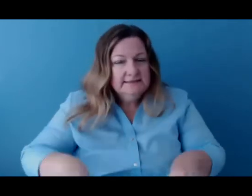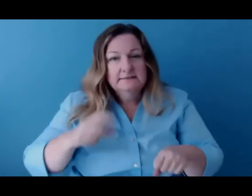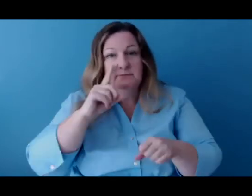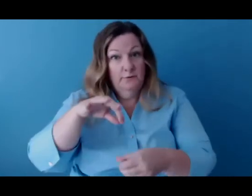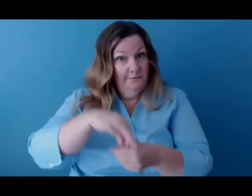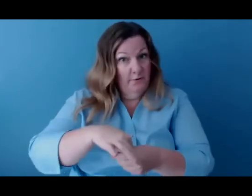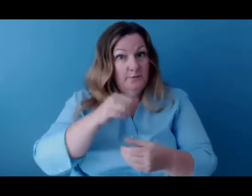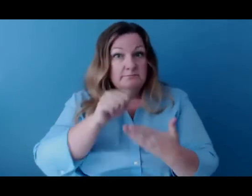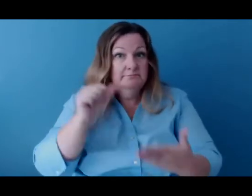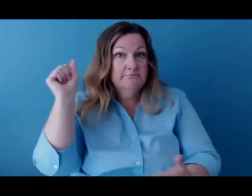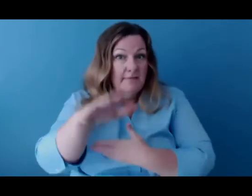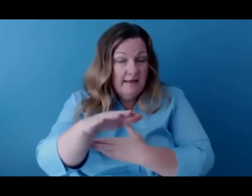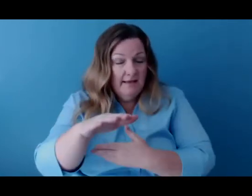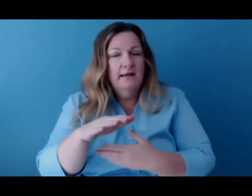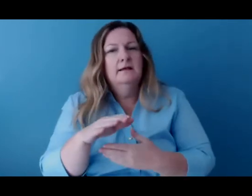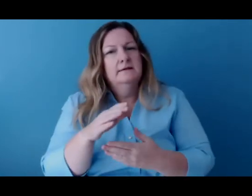to ensure that